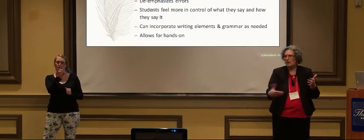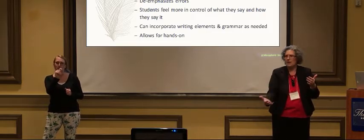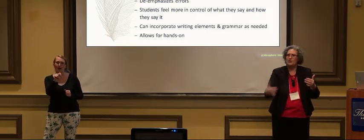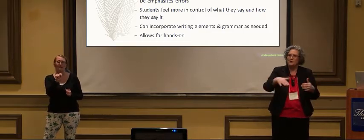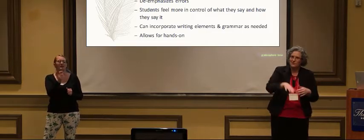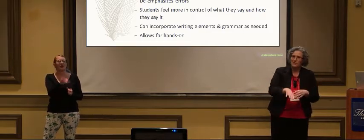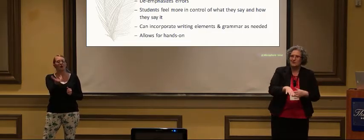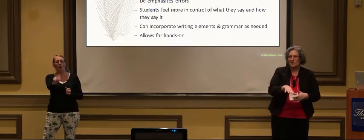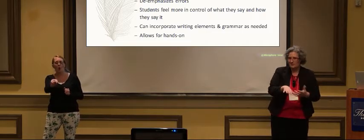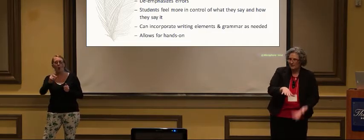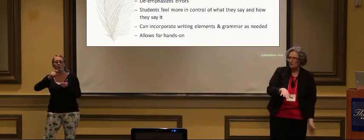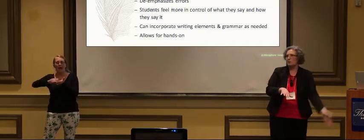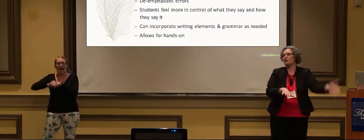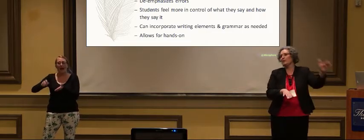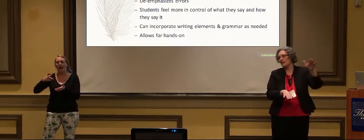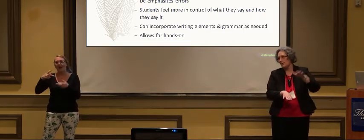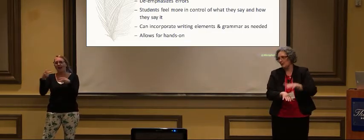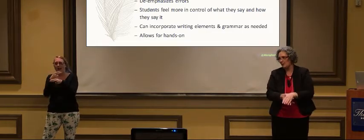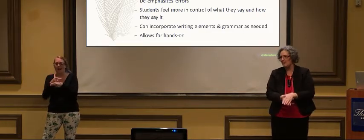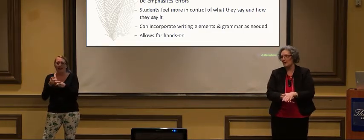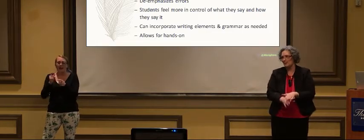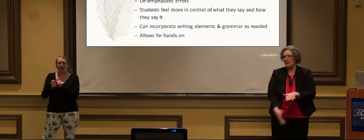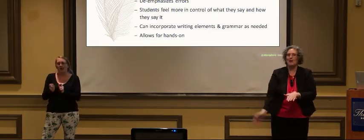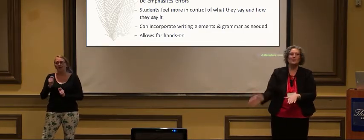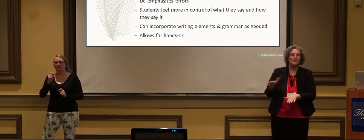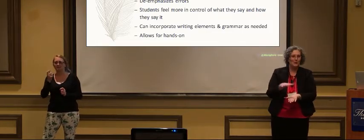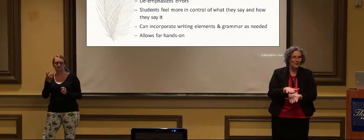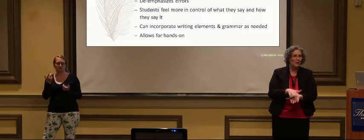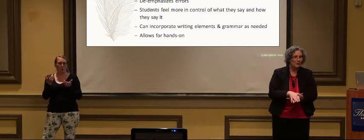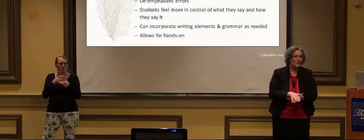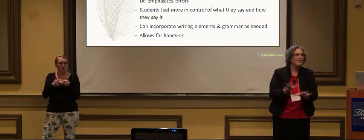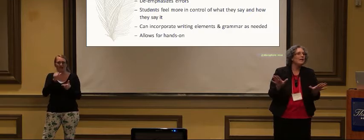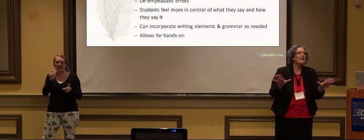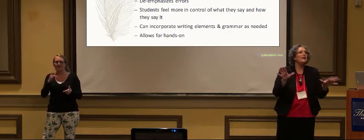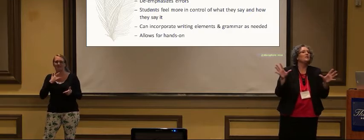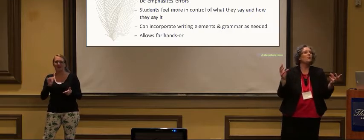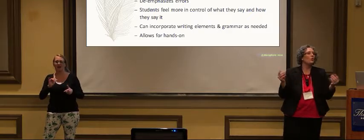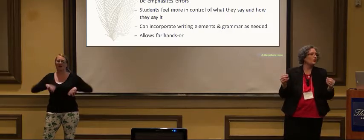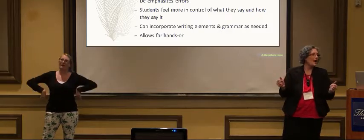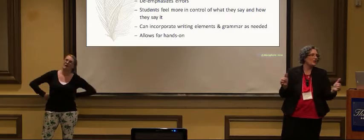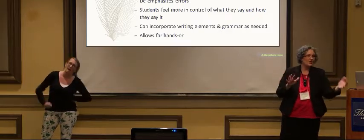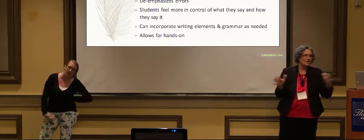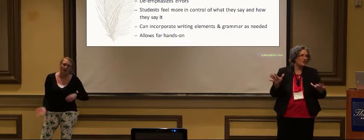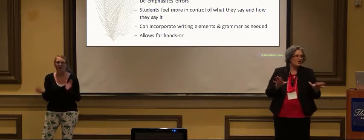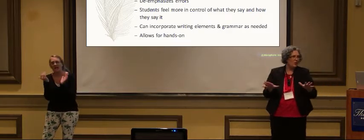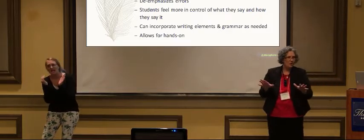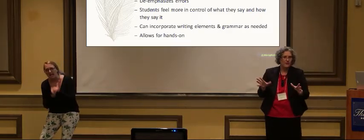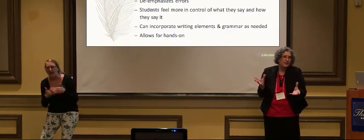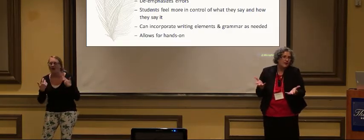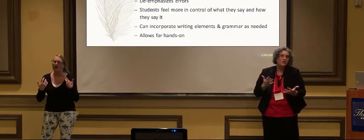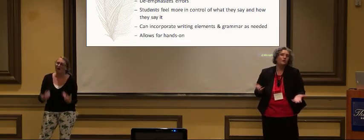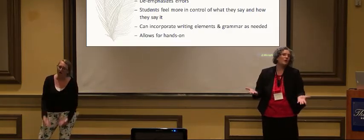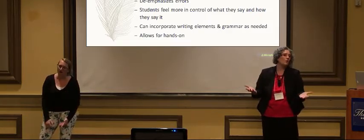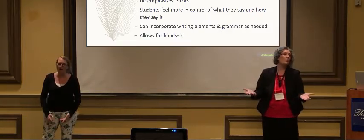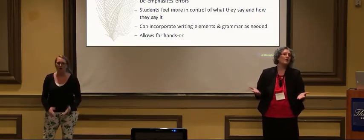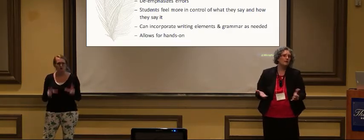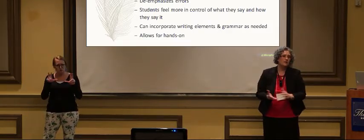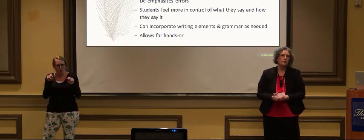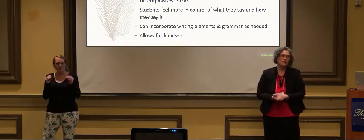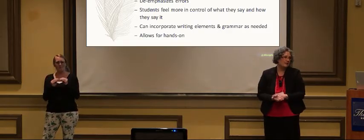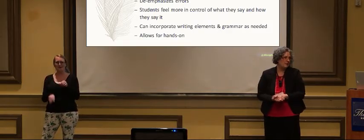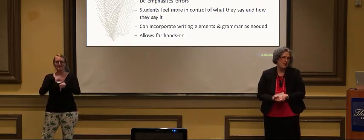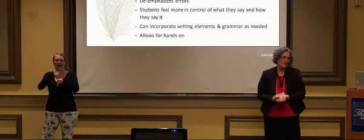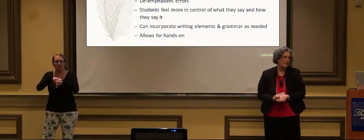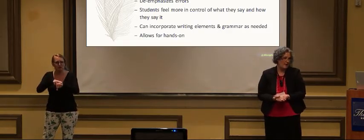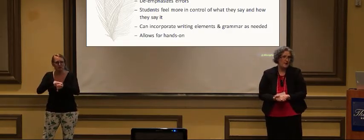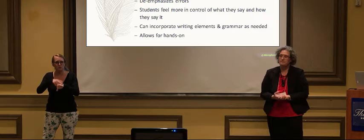like, oh gosh, here's first time, let's redo it again, do the second one, now let's do the third one. It's more naturalized, it's just part of it, and the kids are very willing